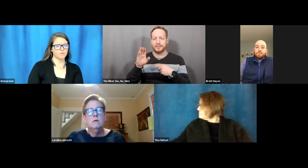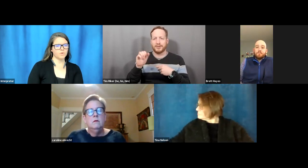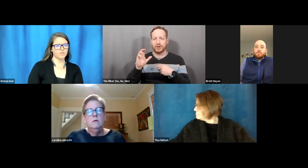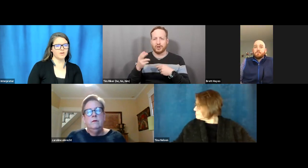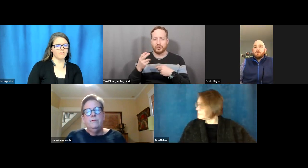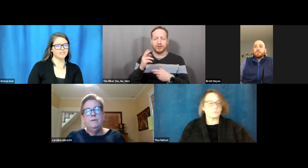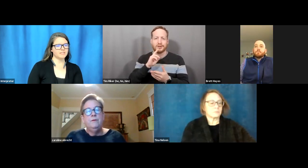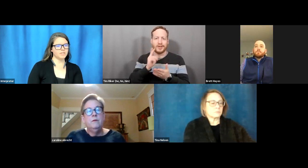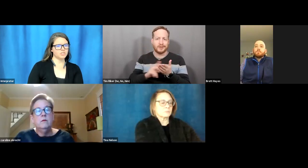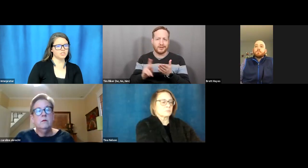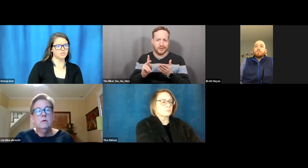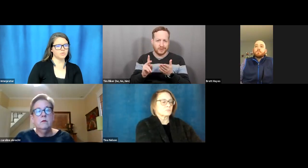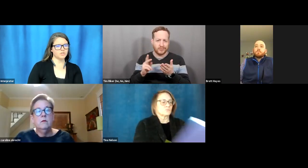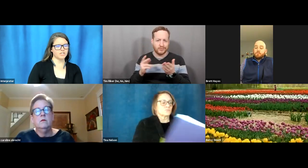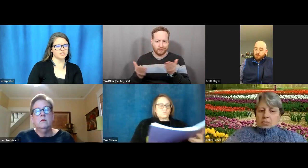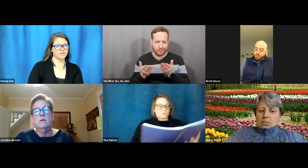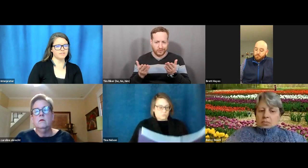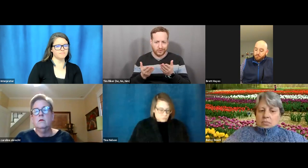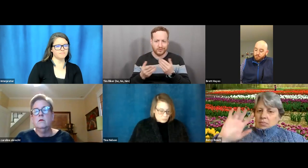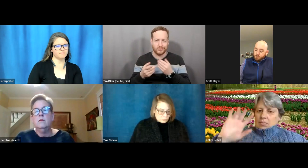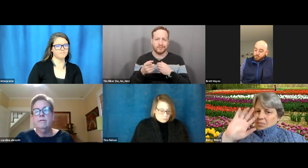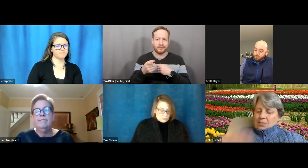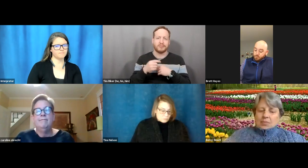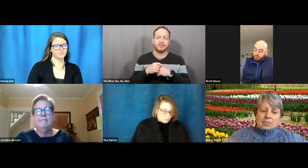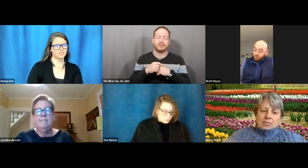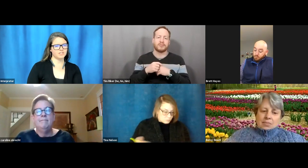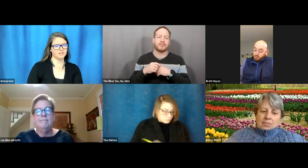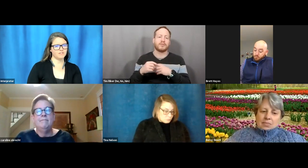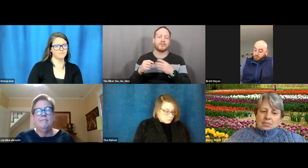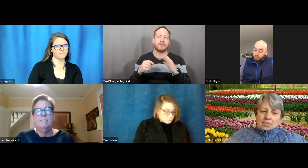We also have Betsy Beach, who is our secretary. She is here.